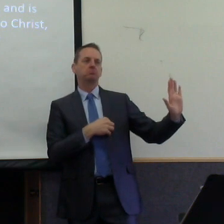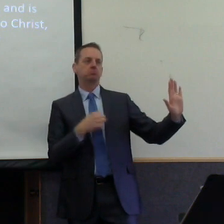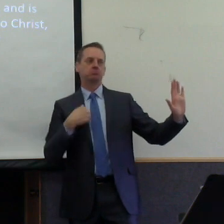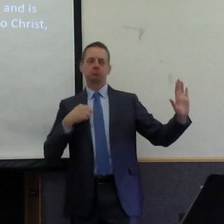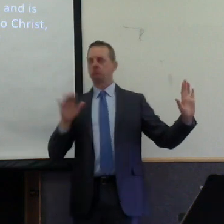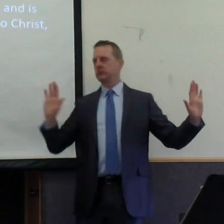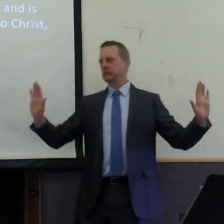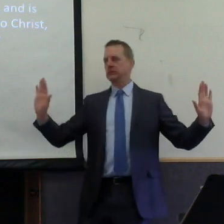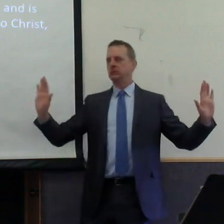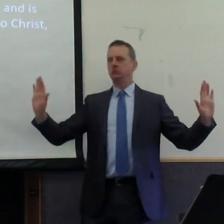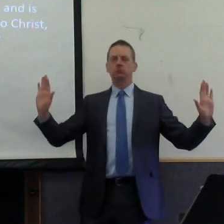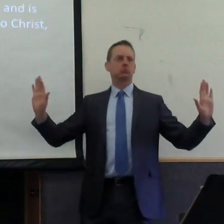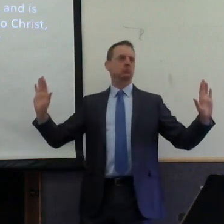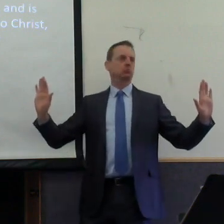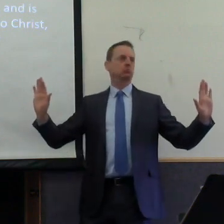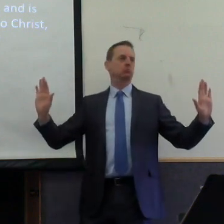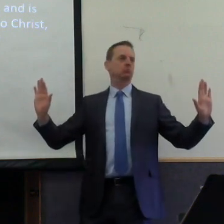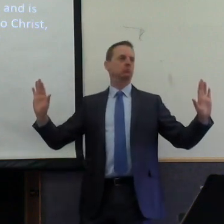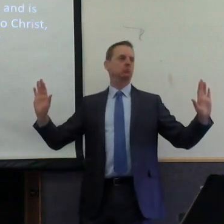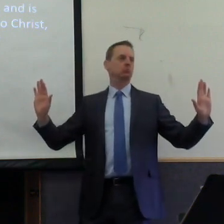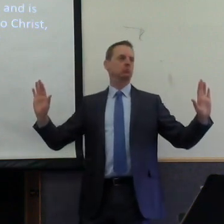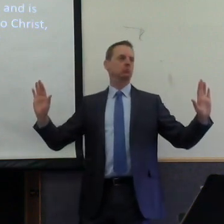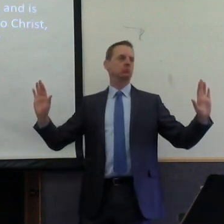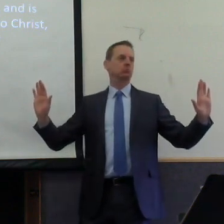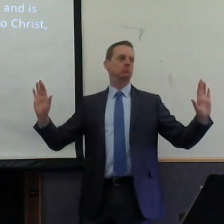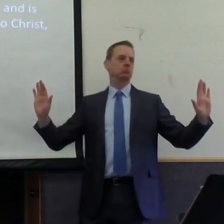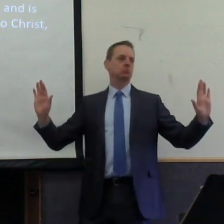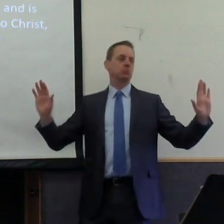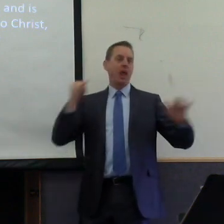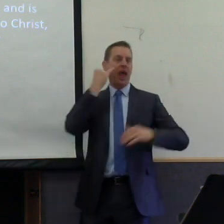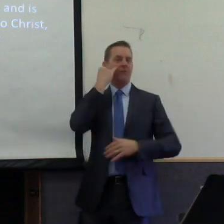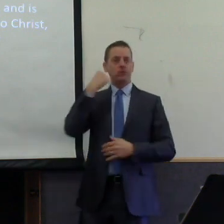She's never be involved with that man. She's committing to him and him only.